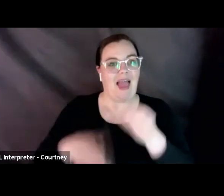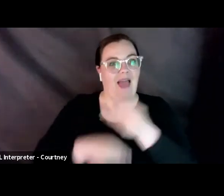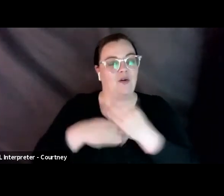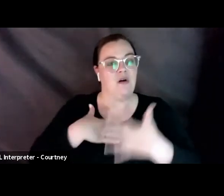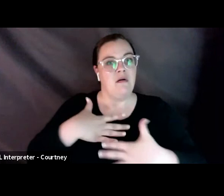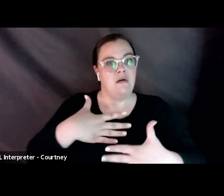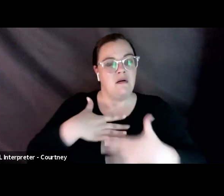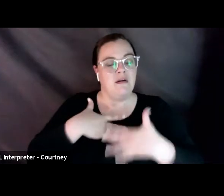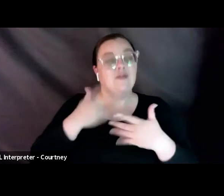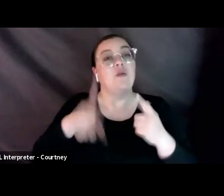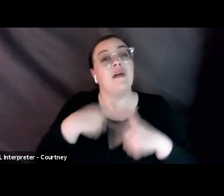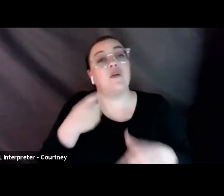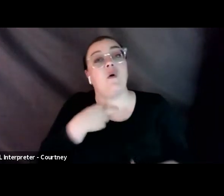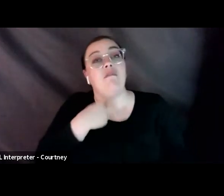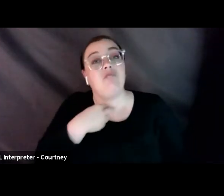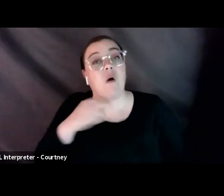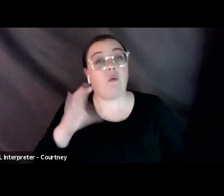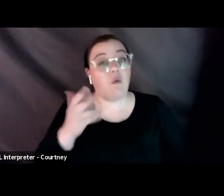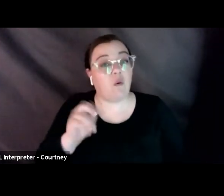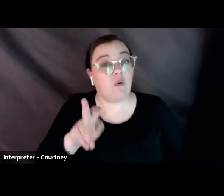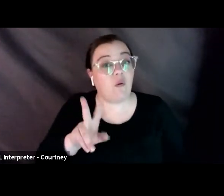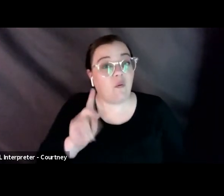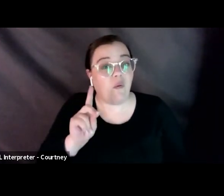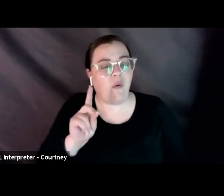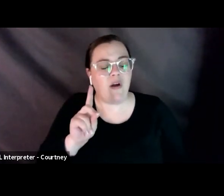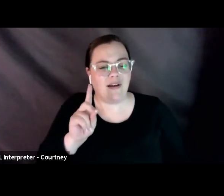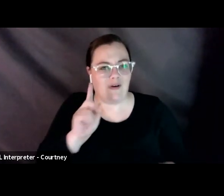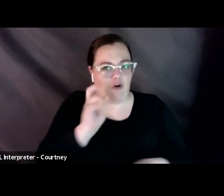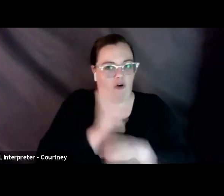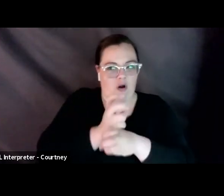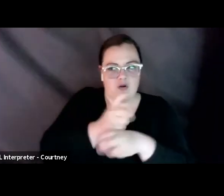grab, making it difficult to stay in control.